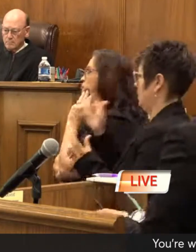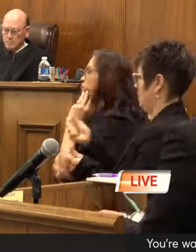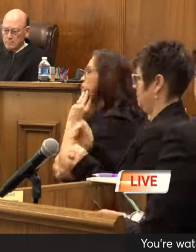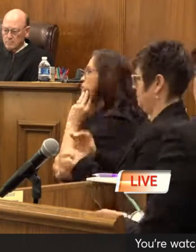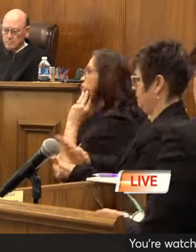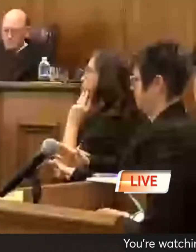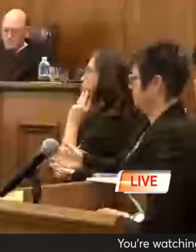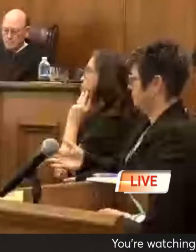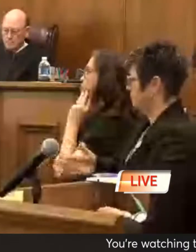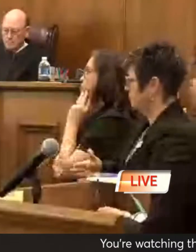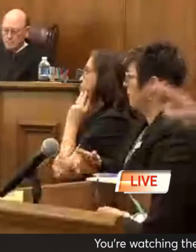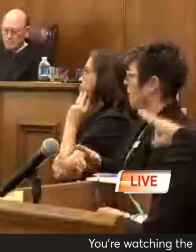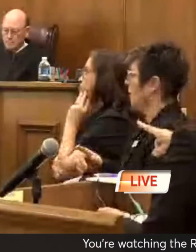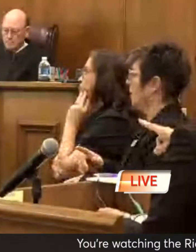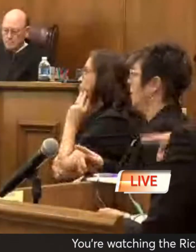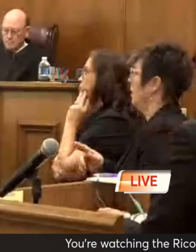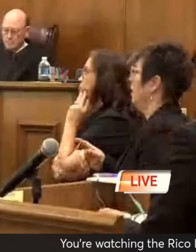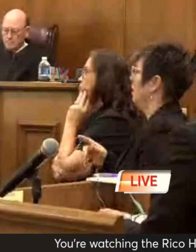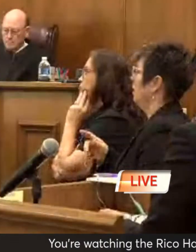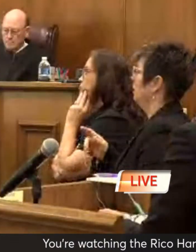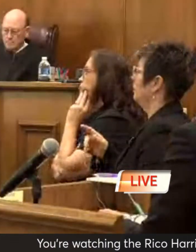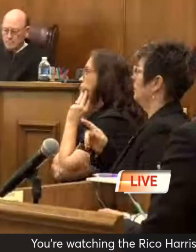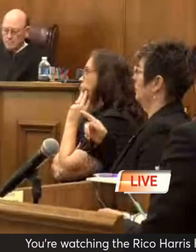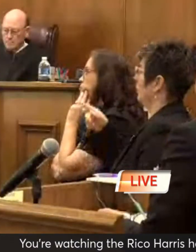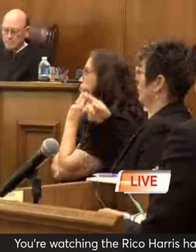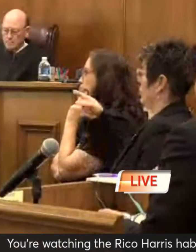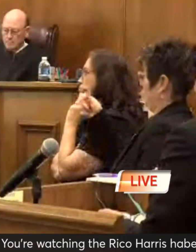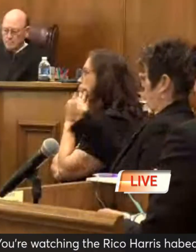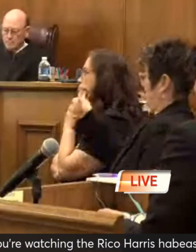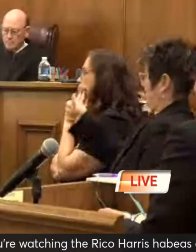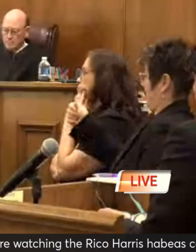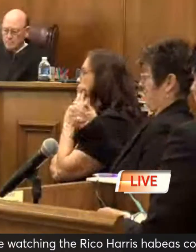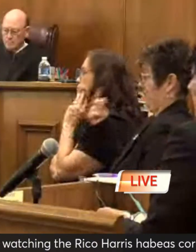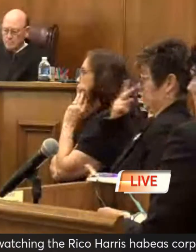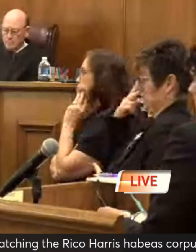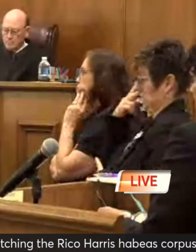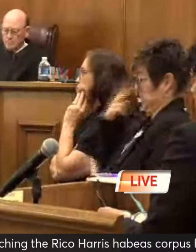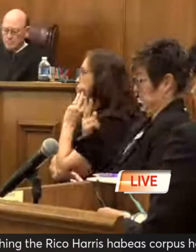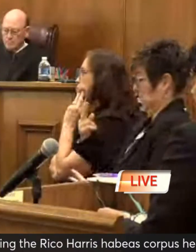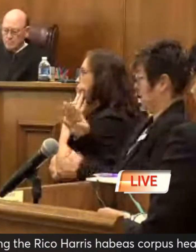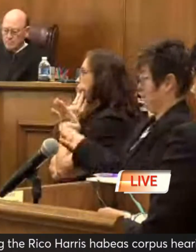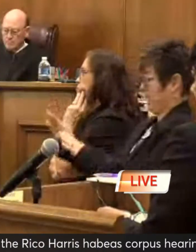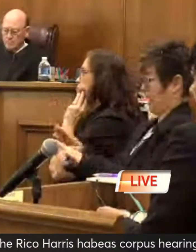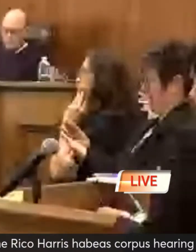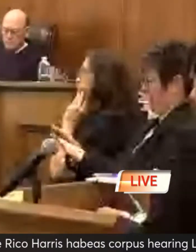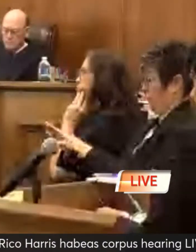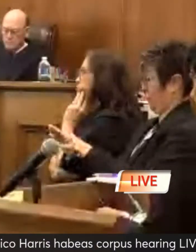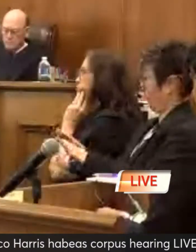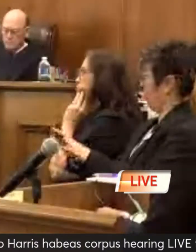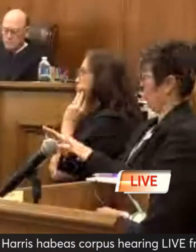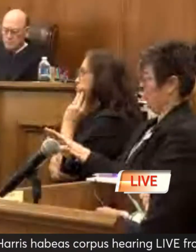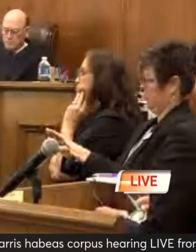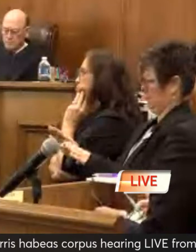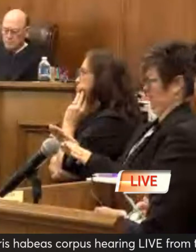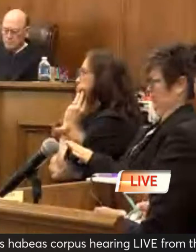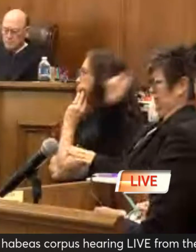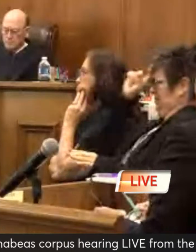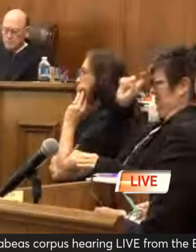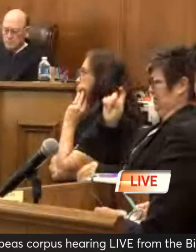did you see any behavior that struck you as very unusual?